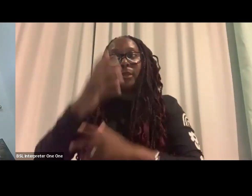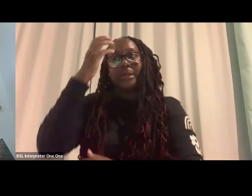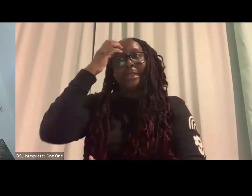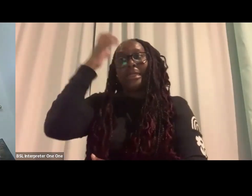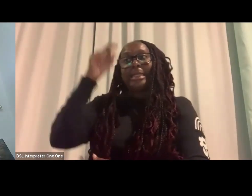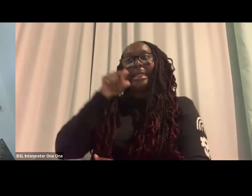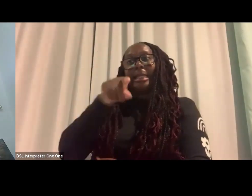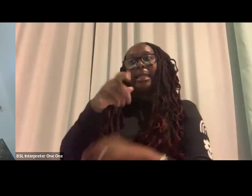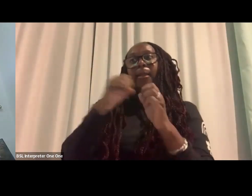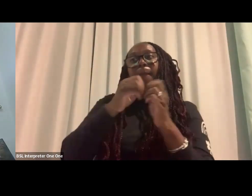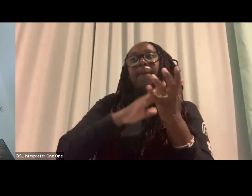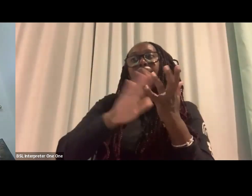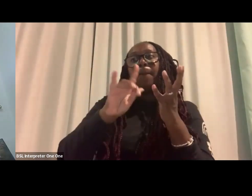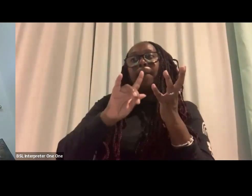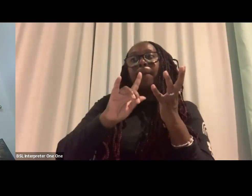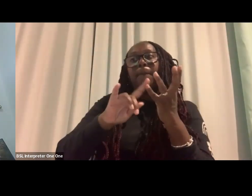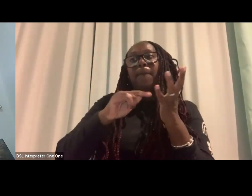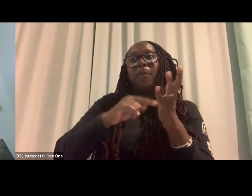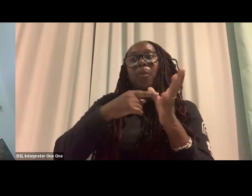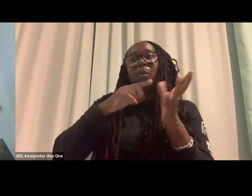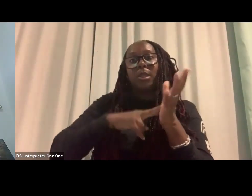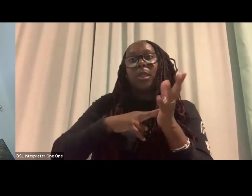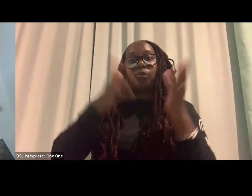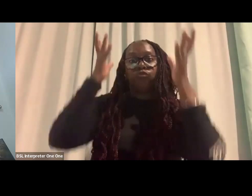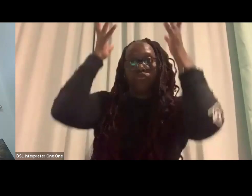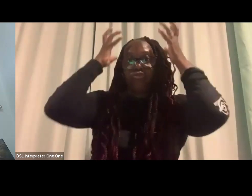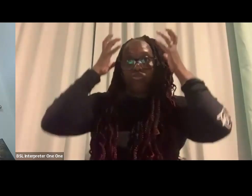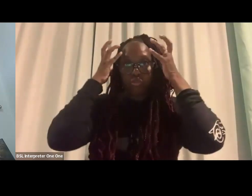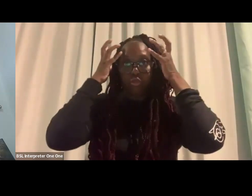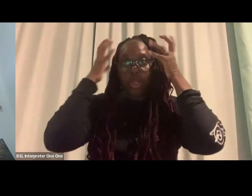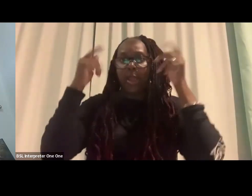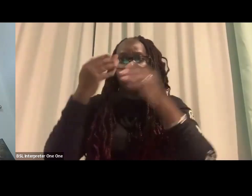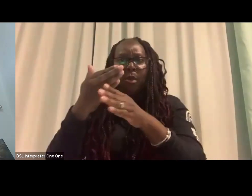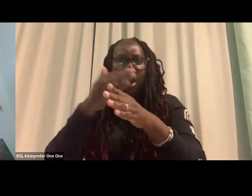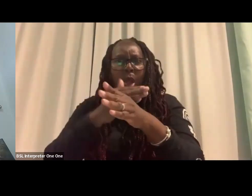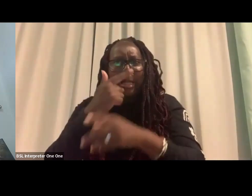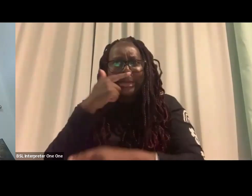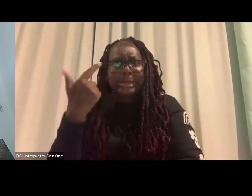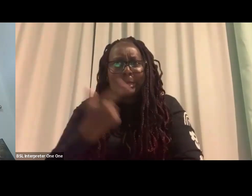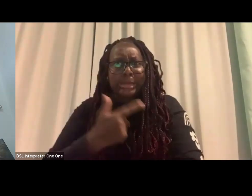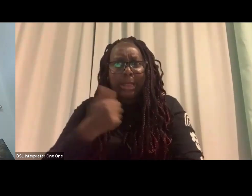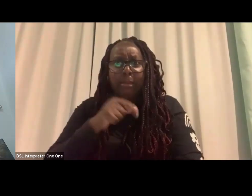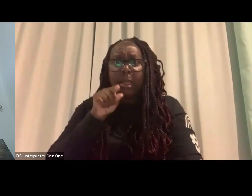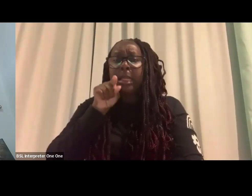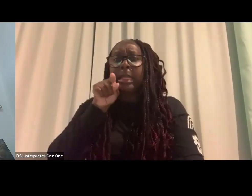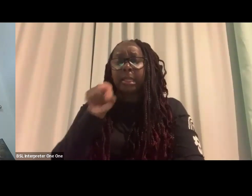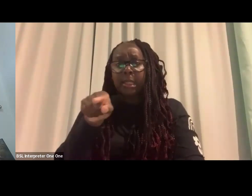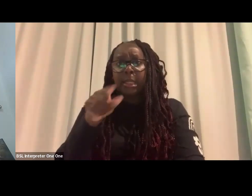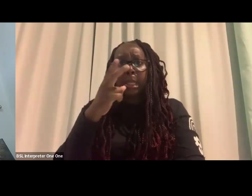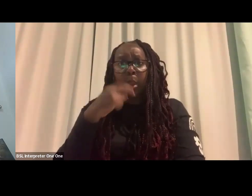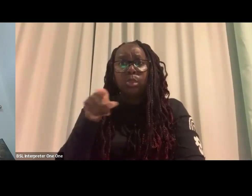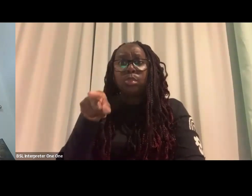19. He was crowned as the king at an early age of 17, when he was 17 years